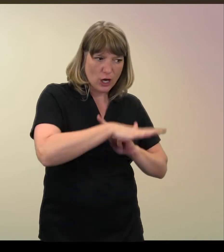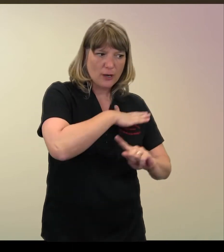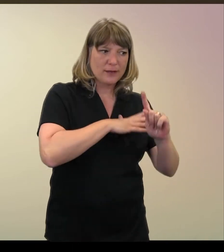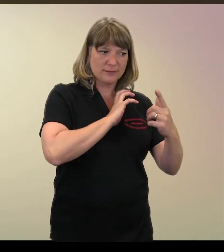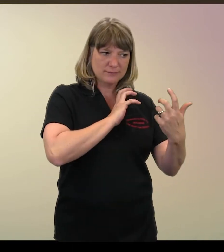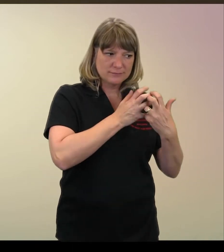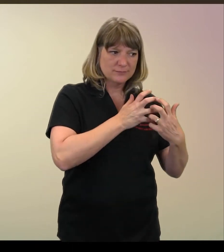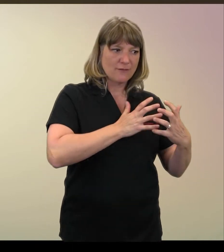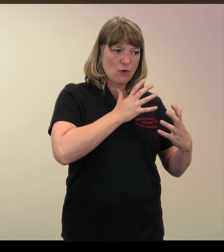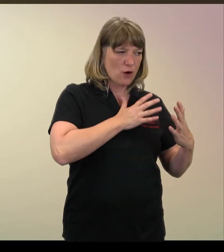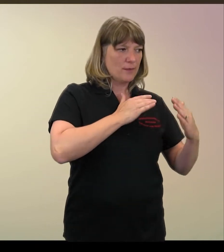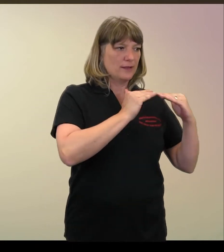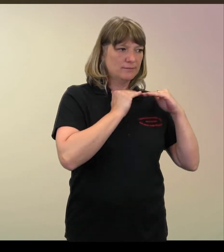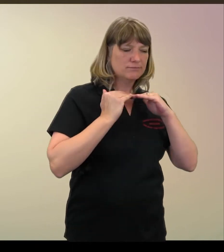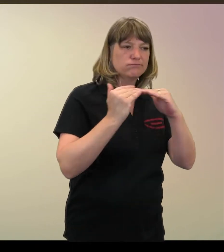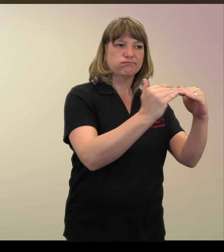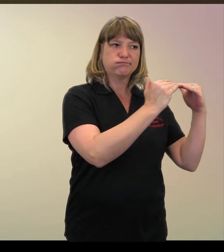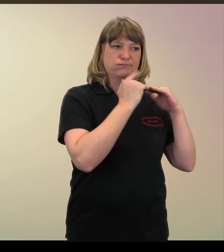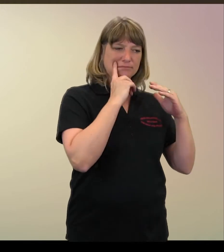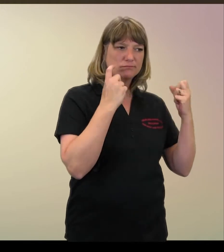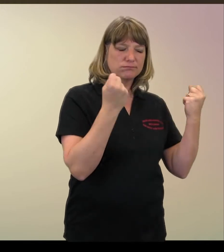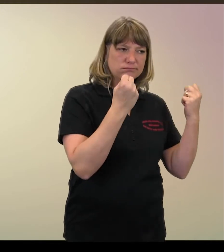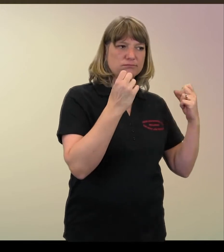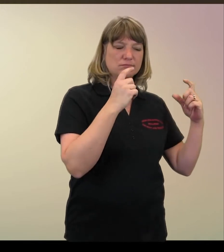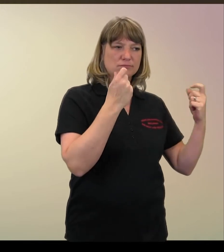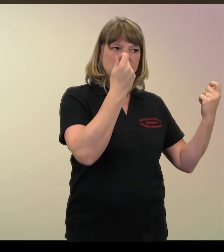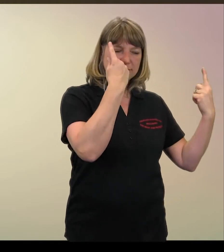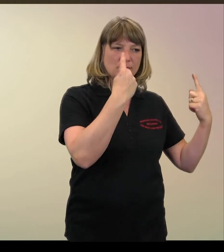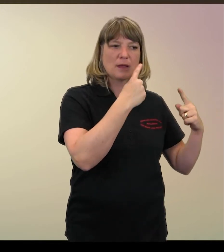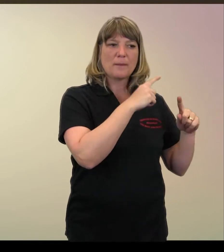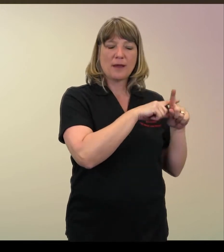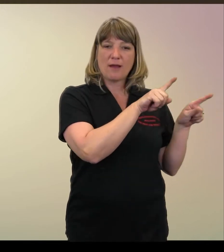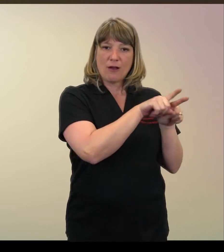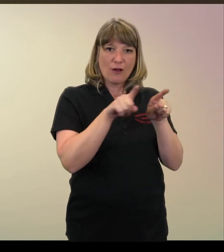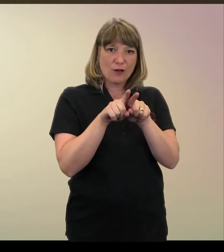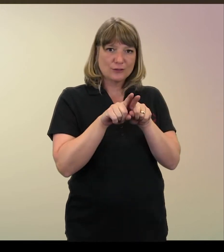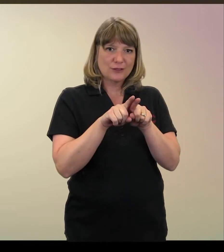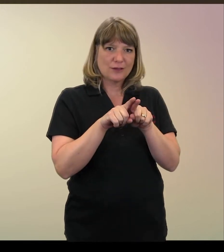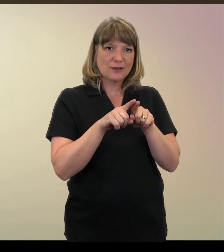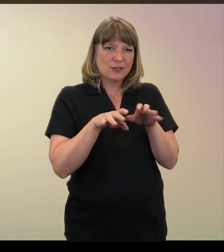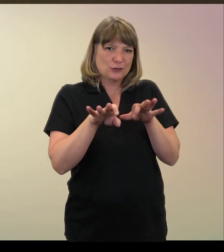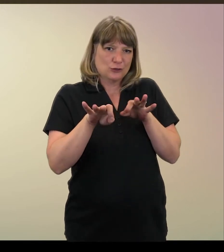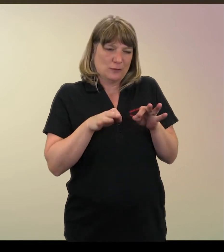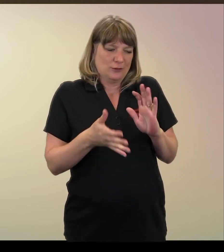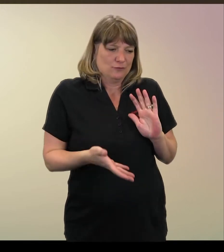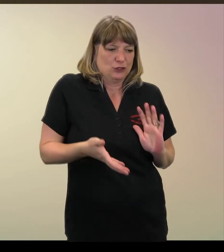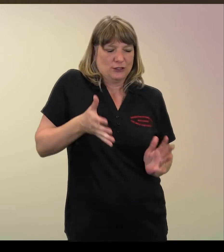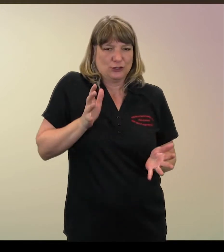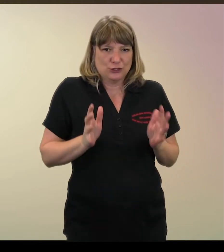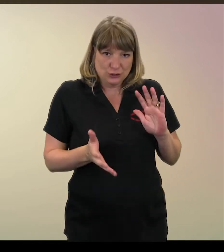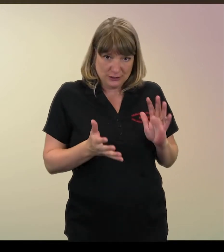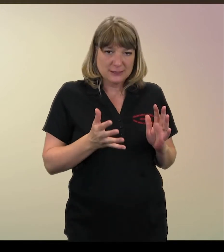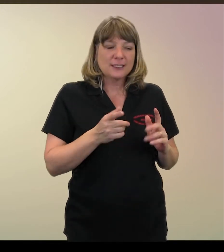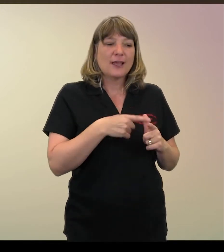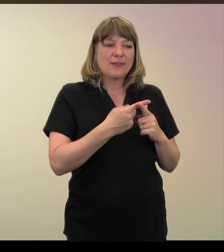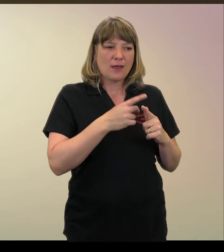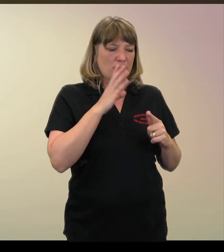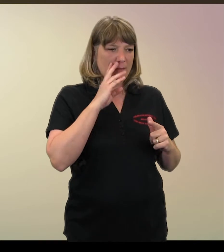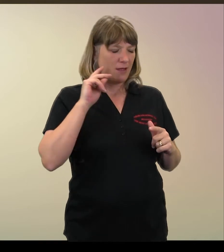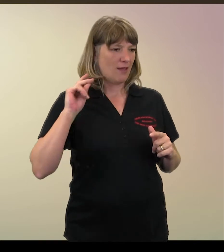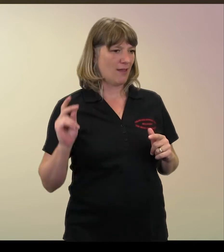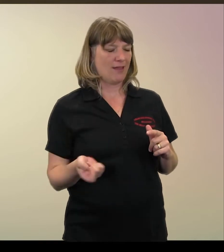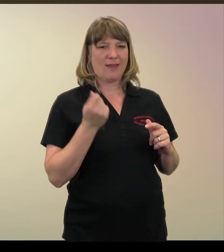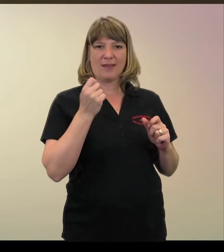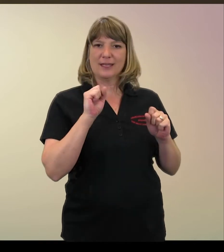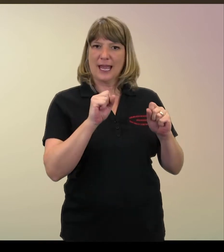their environment, that are formally shared among the community for communicating, but they also use descriptive gestures that might